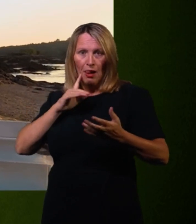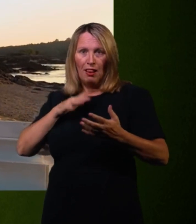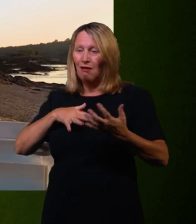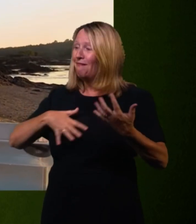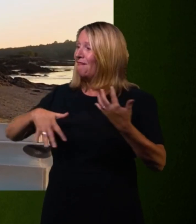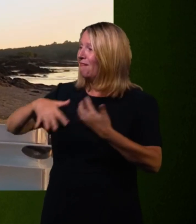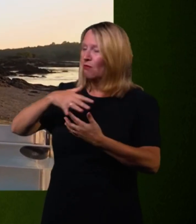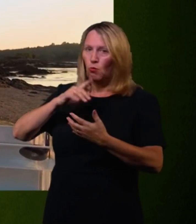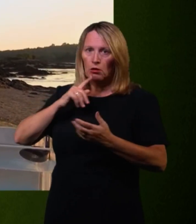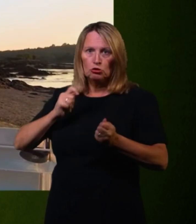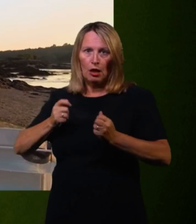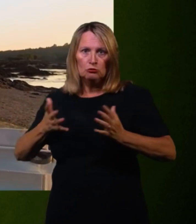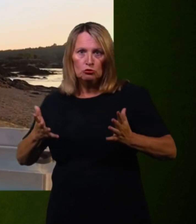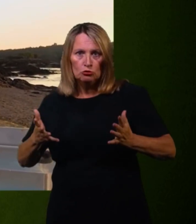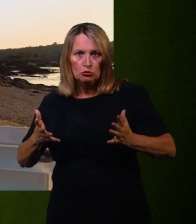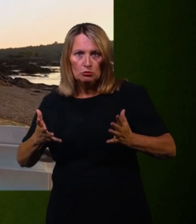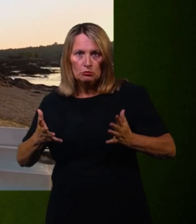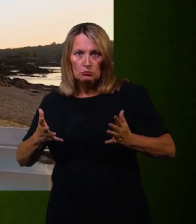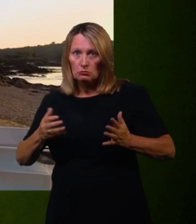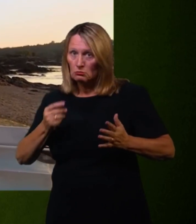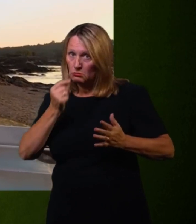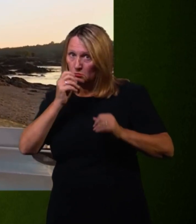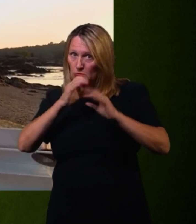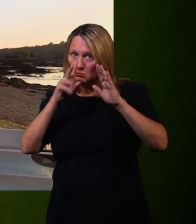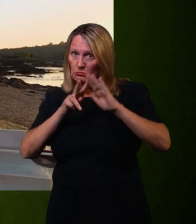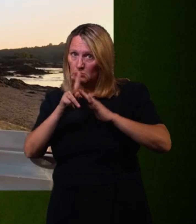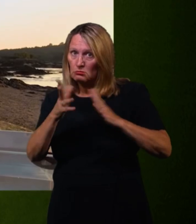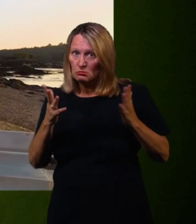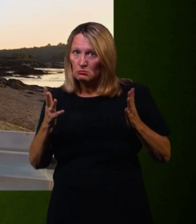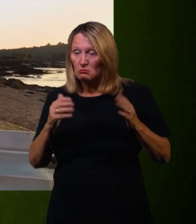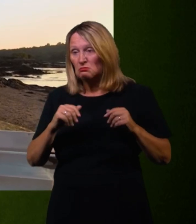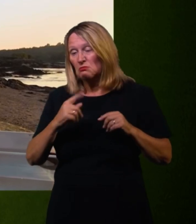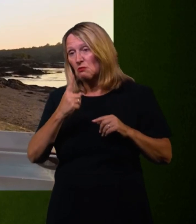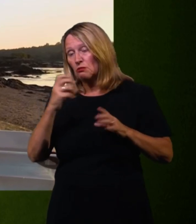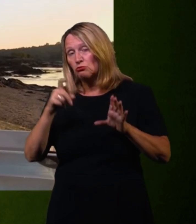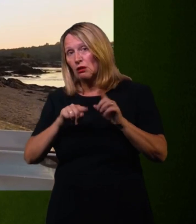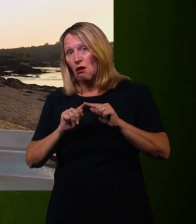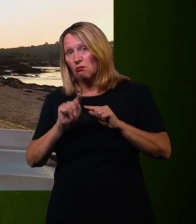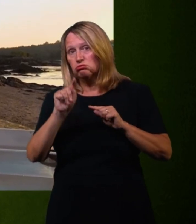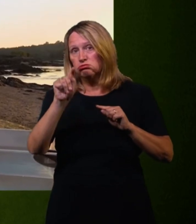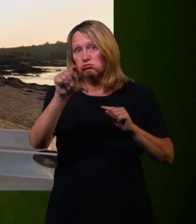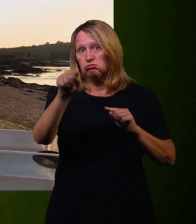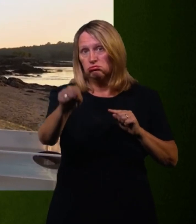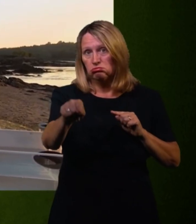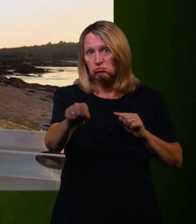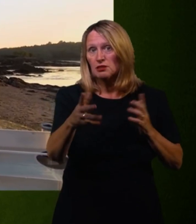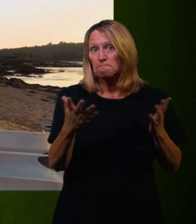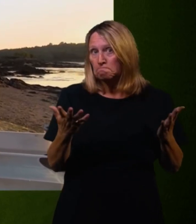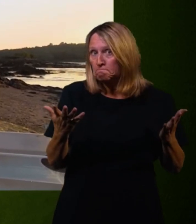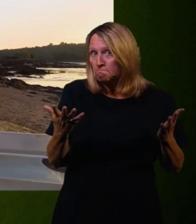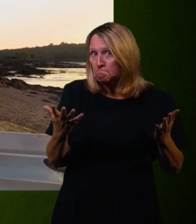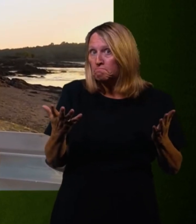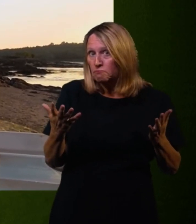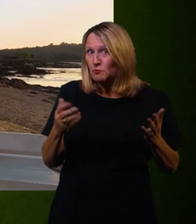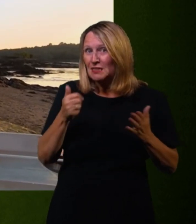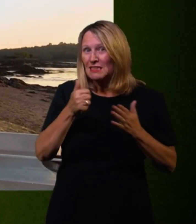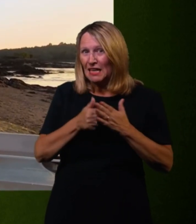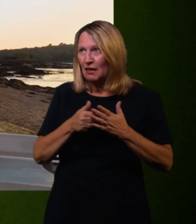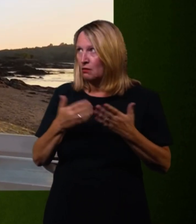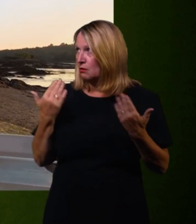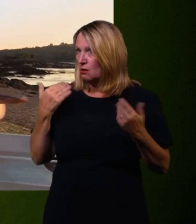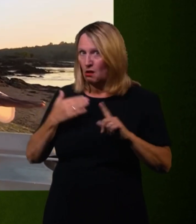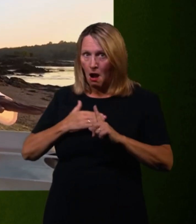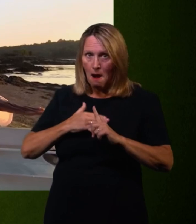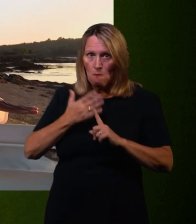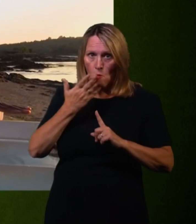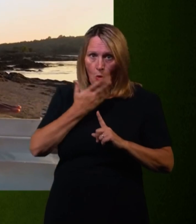circulatory system. Now, this is a very long view, possibly in the next century. However, here and now, what we are starting to